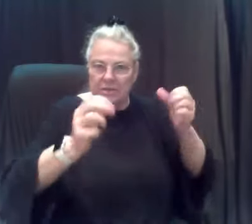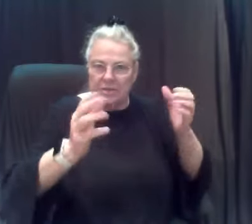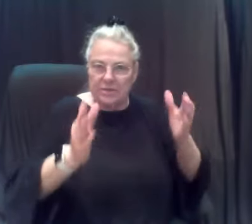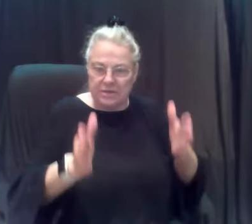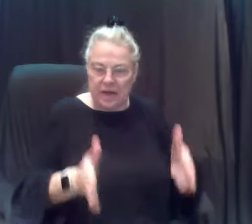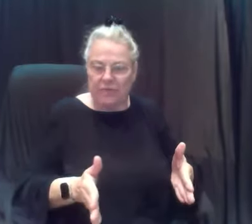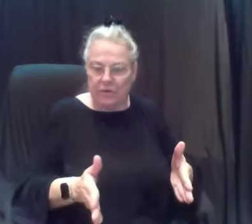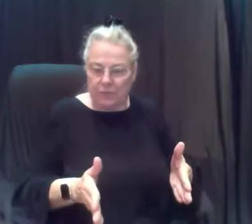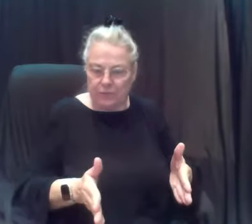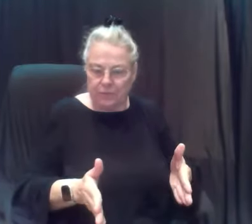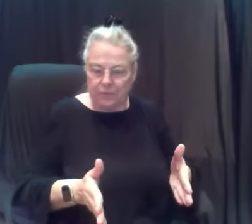Savior.